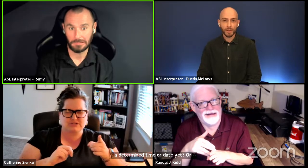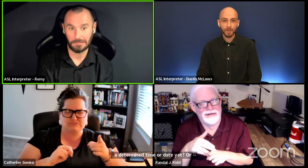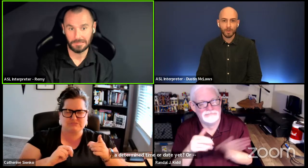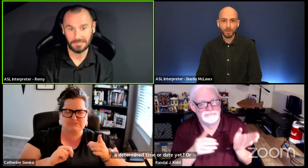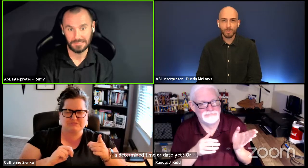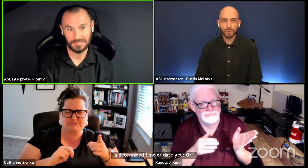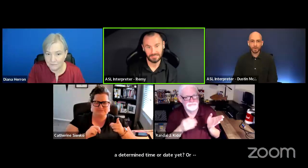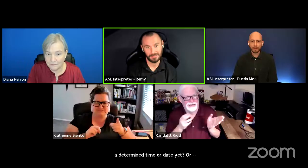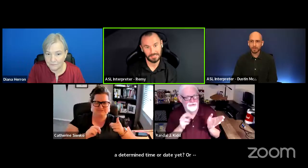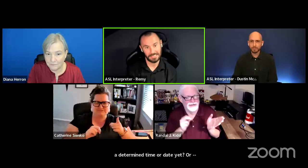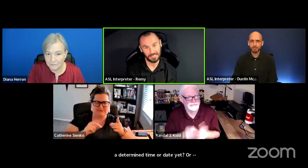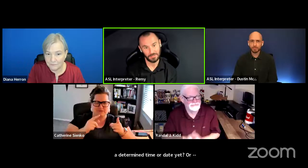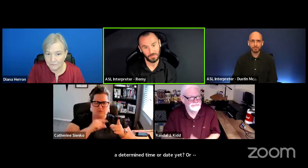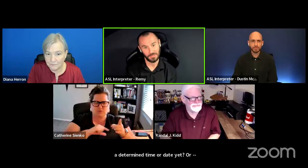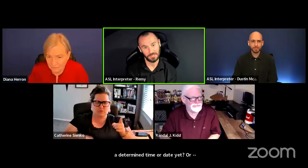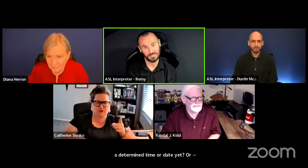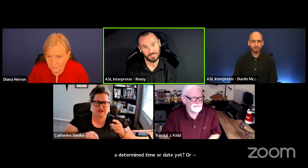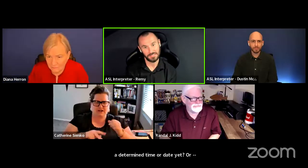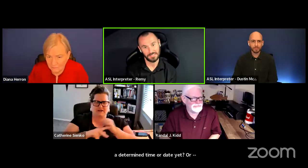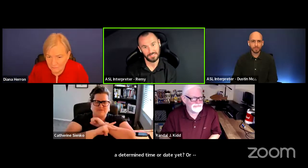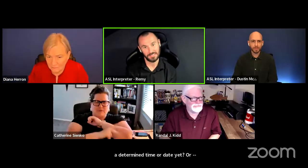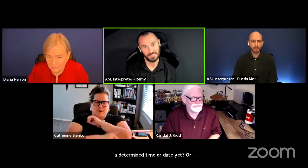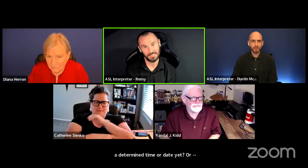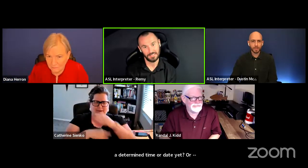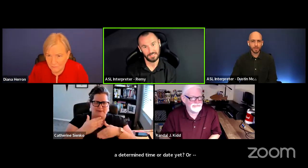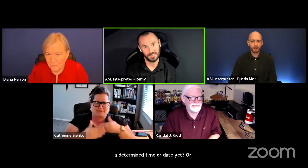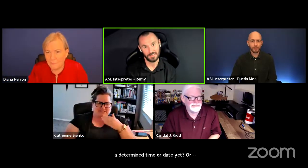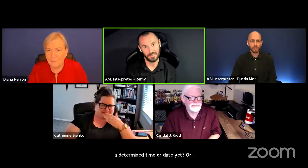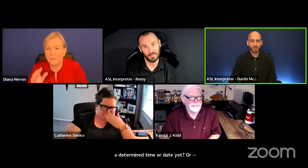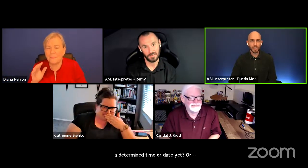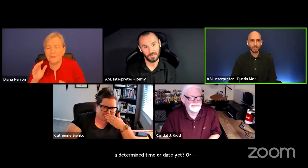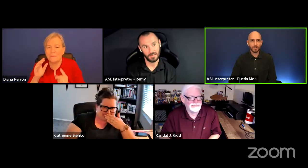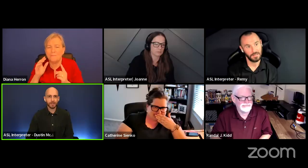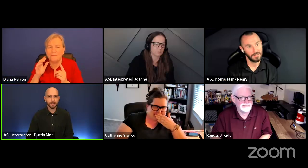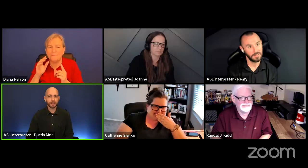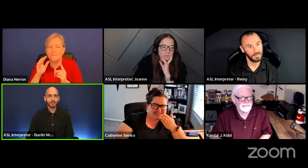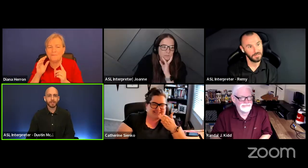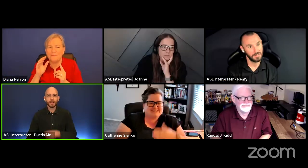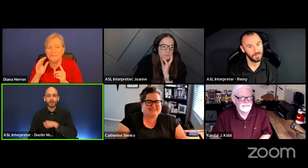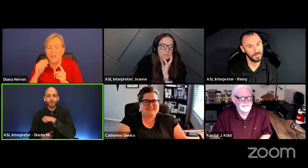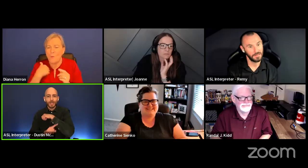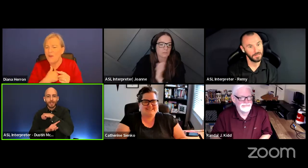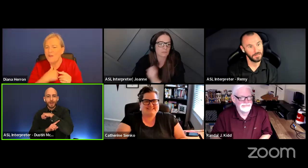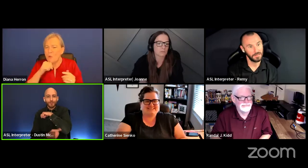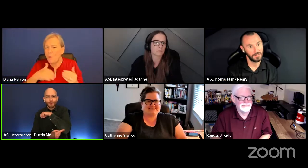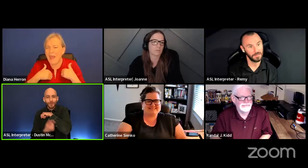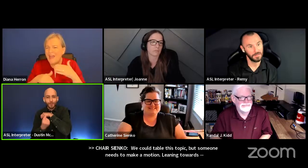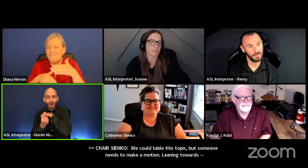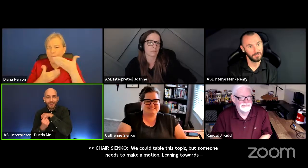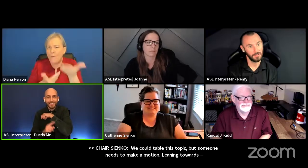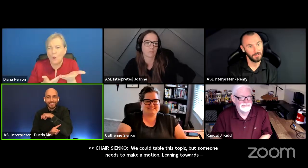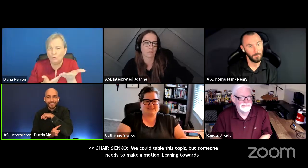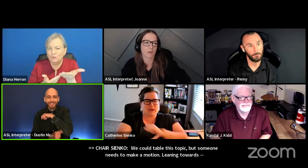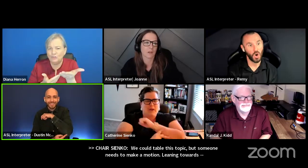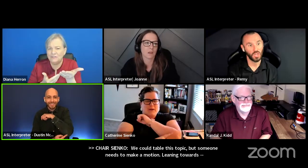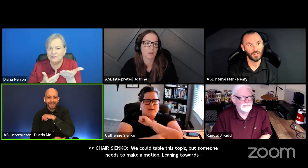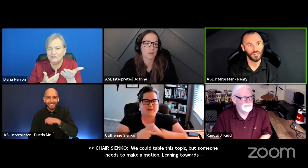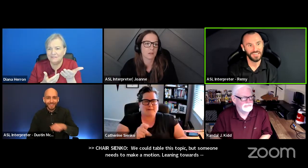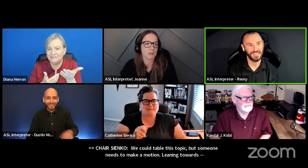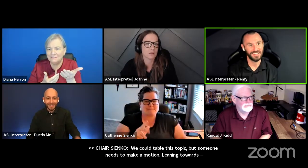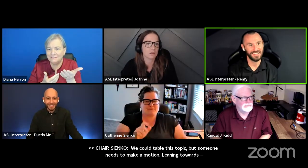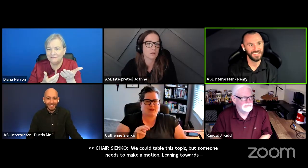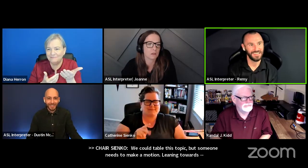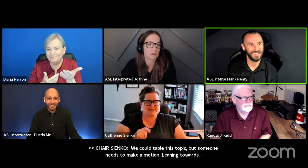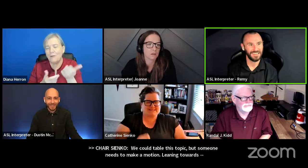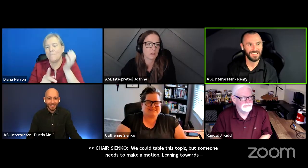I'm a little leaning towards Commissioner Herron, the Queen of